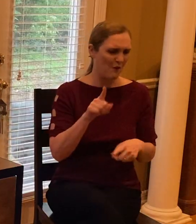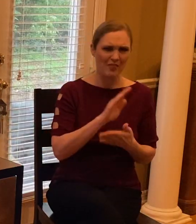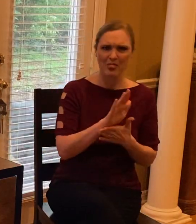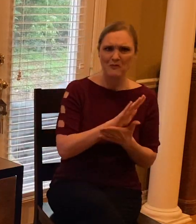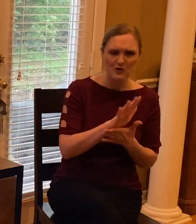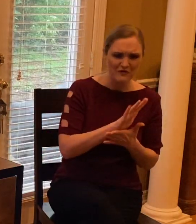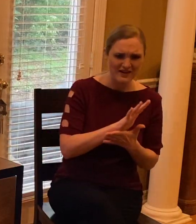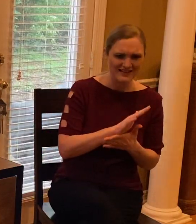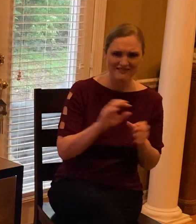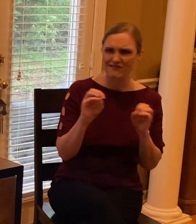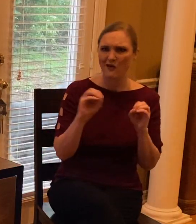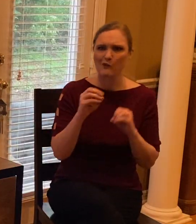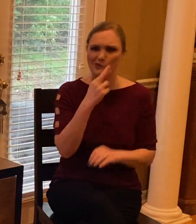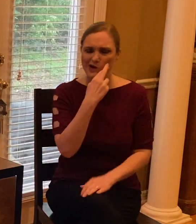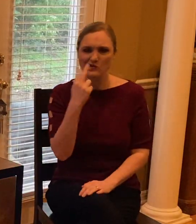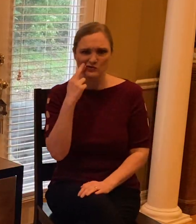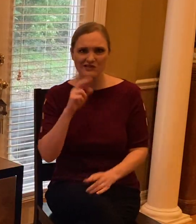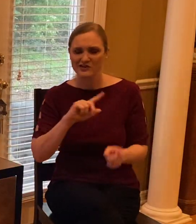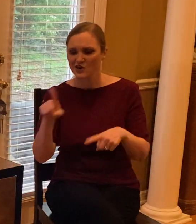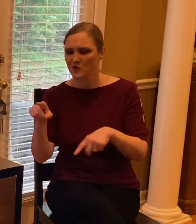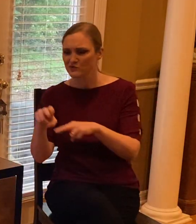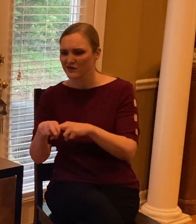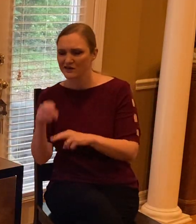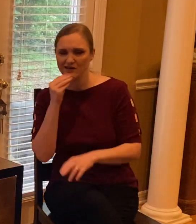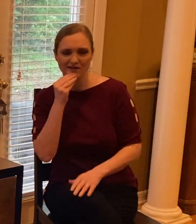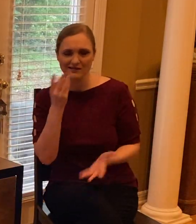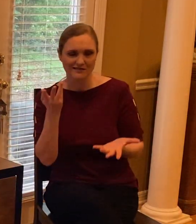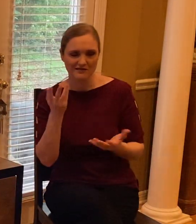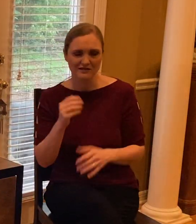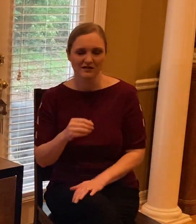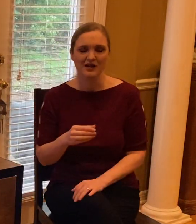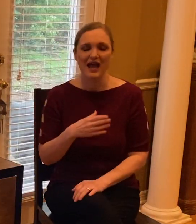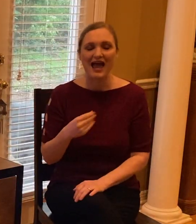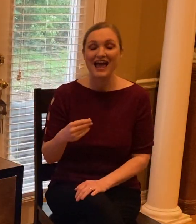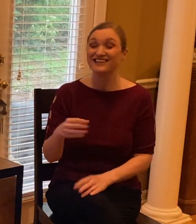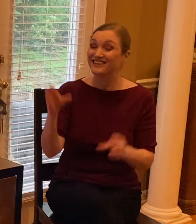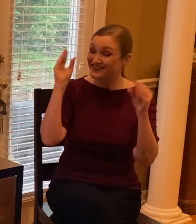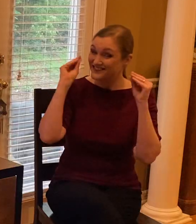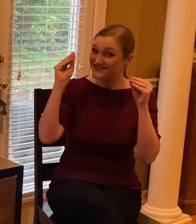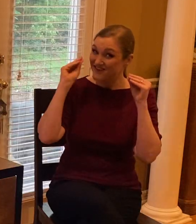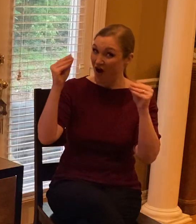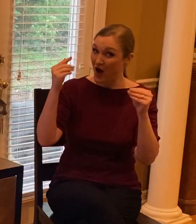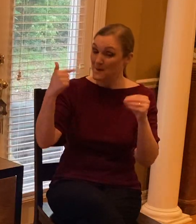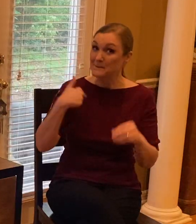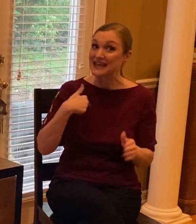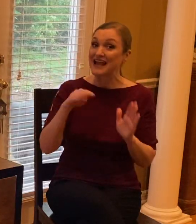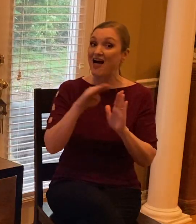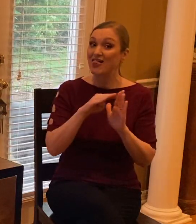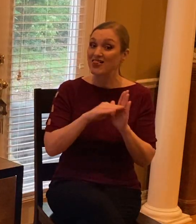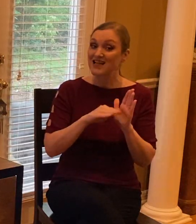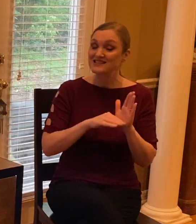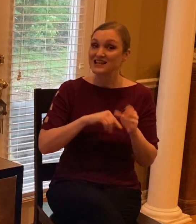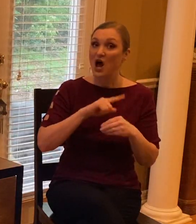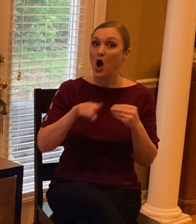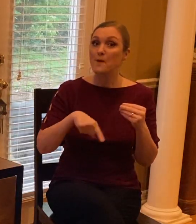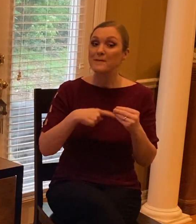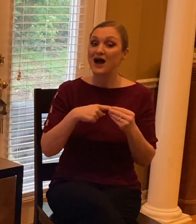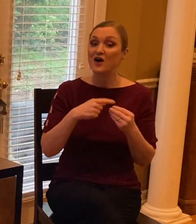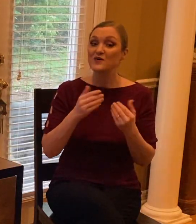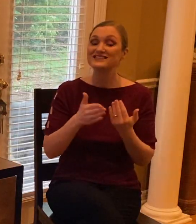restaurants to go out to eat to. And it has taught me a lesson about simplicity,